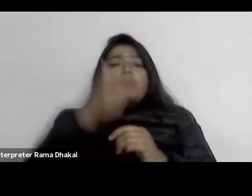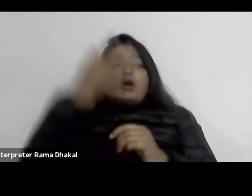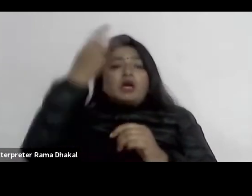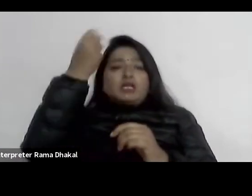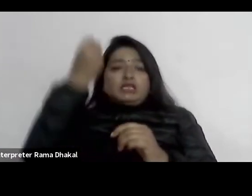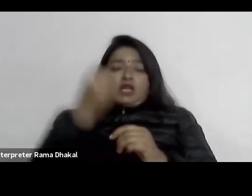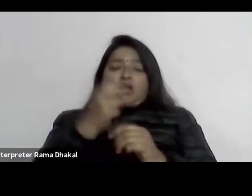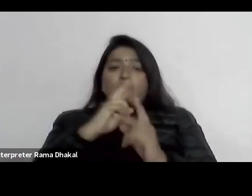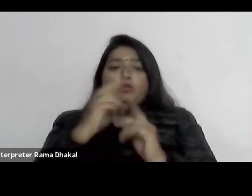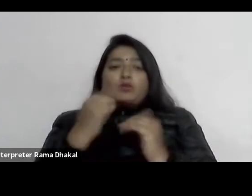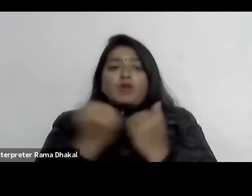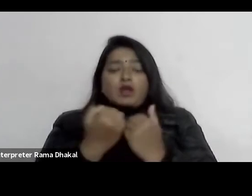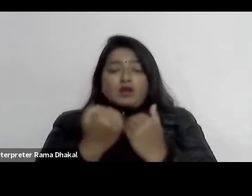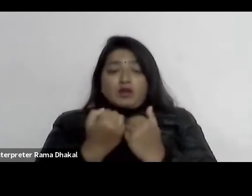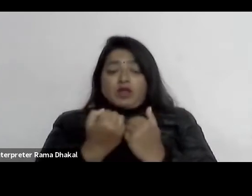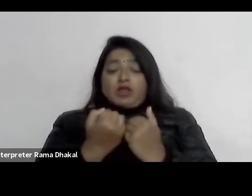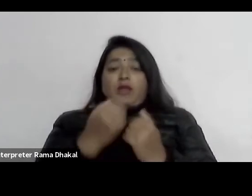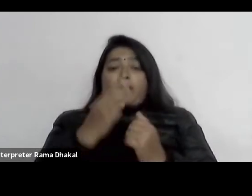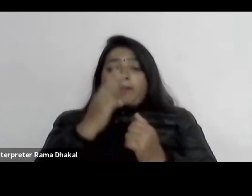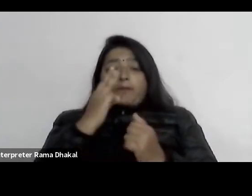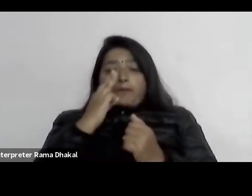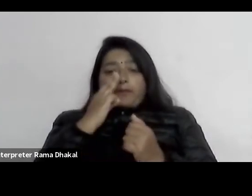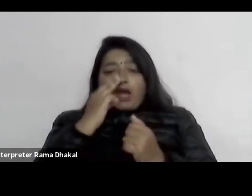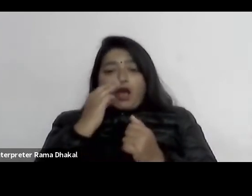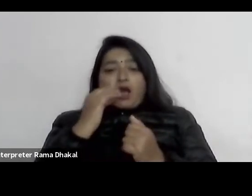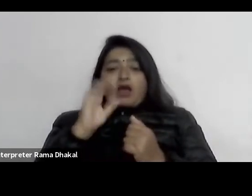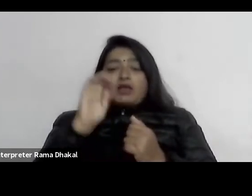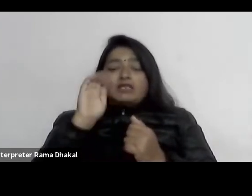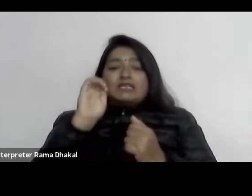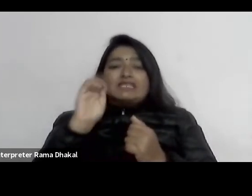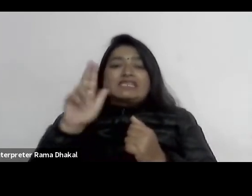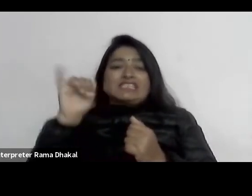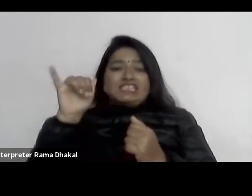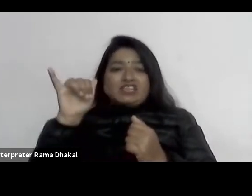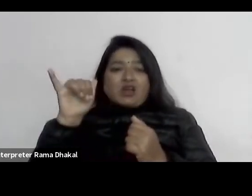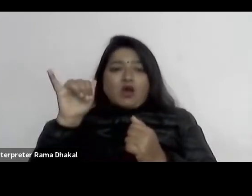women's subjectivity, and after all, CEDAW is a human rights